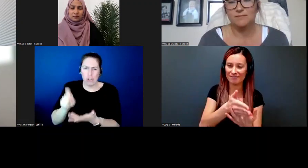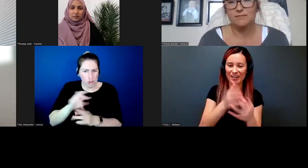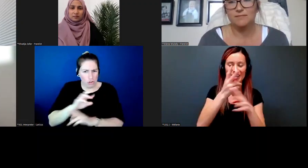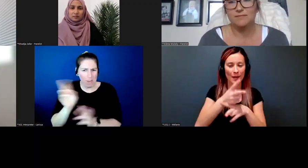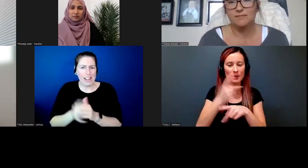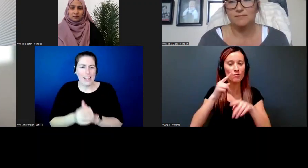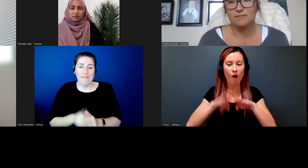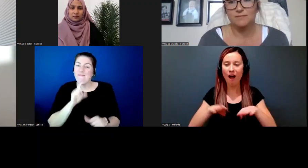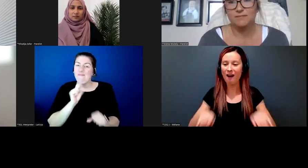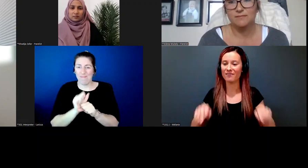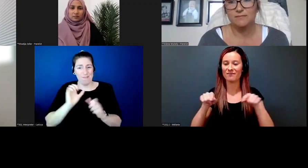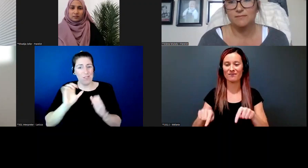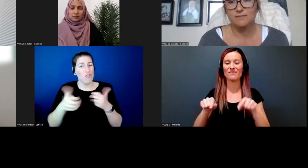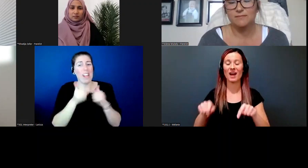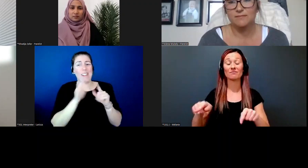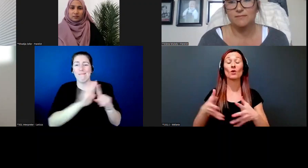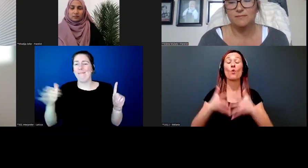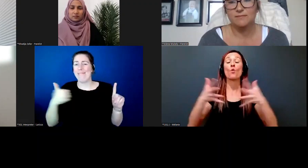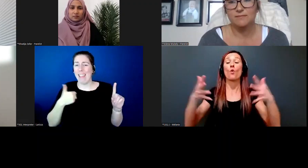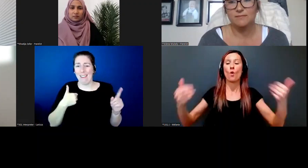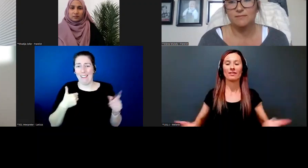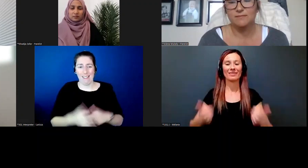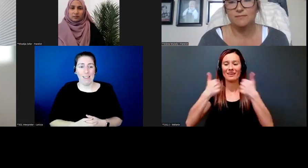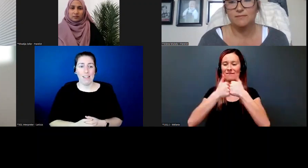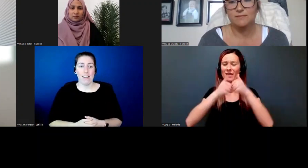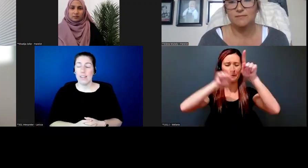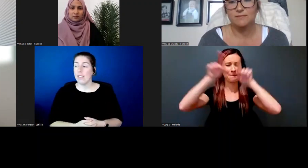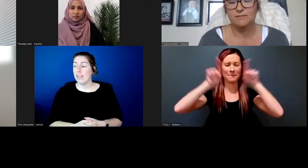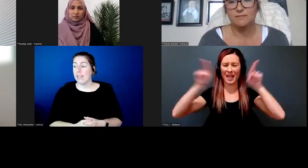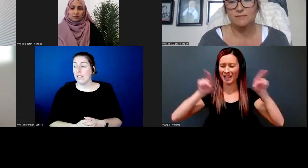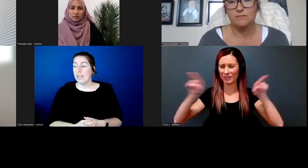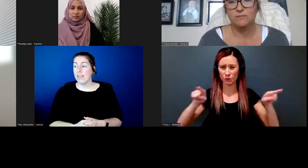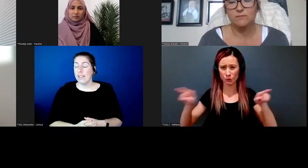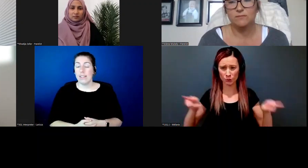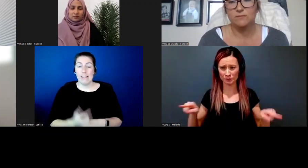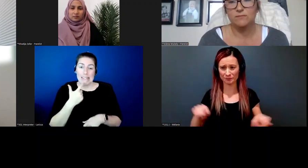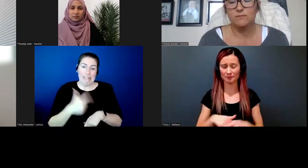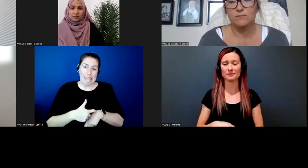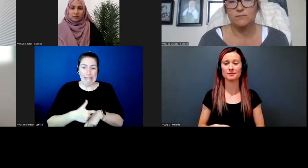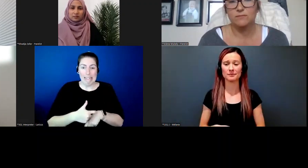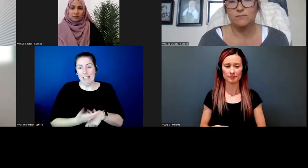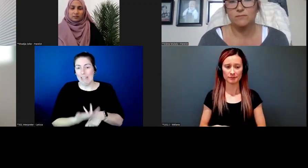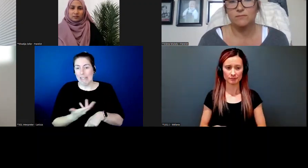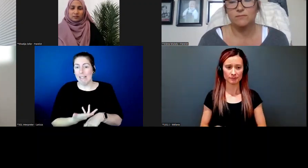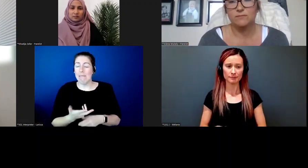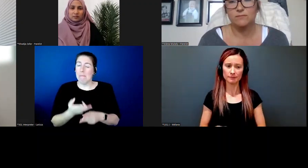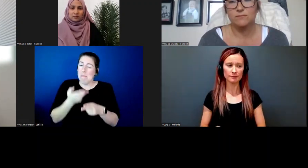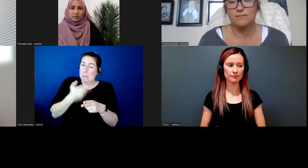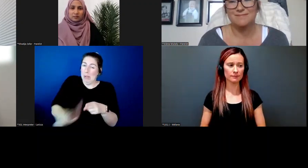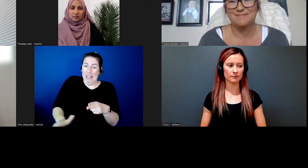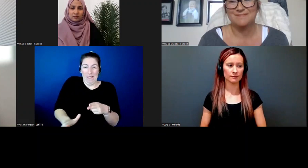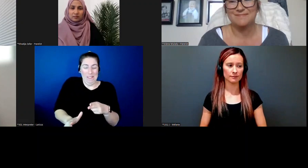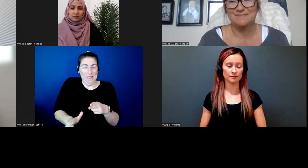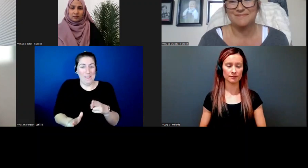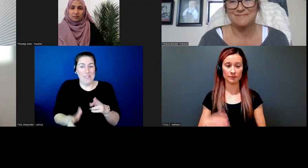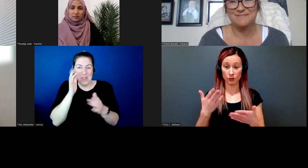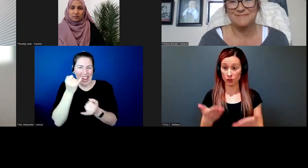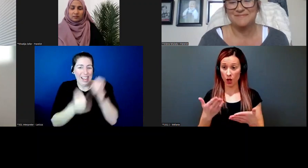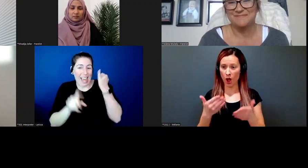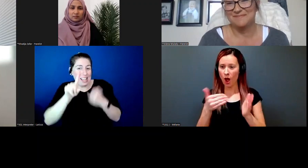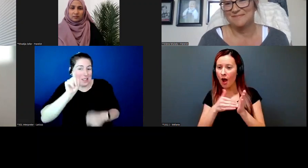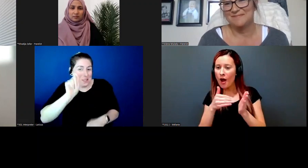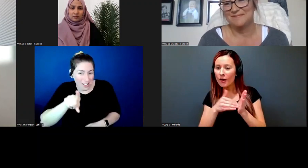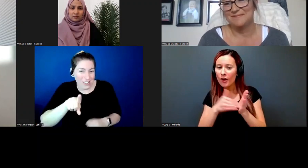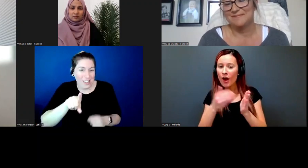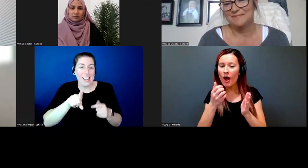the board. We just have a very brief moment. I'm going to ask the last question, and we're going to have to